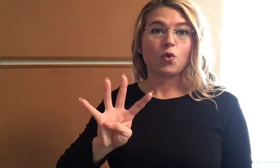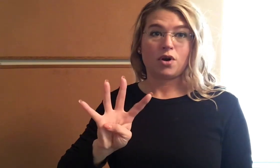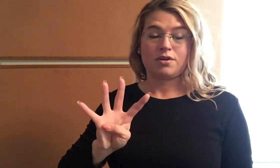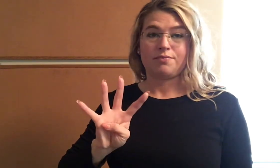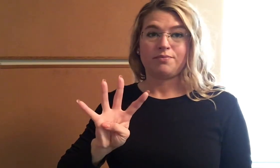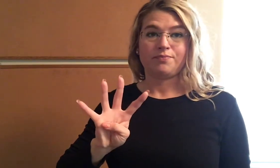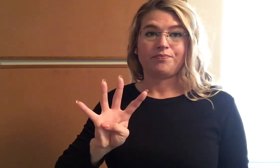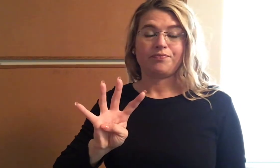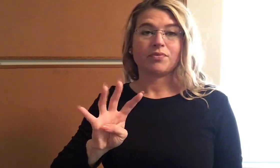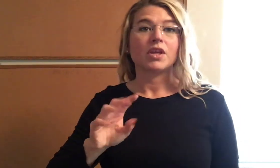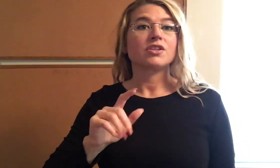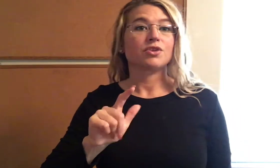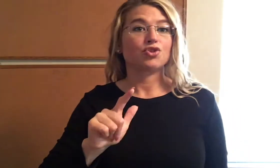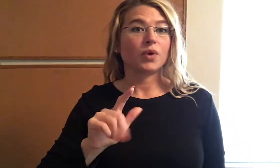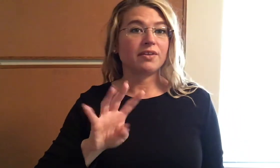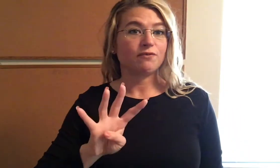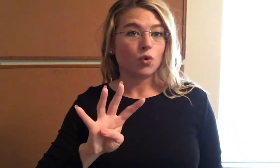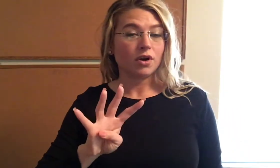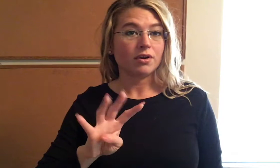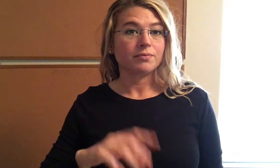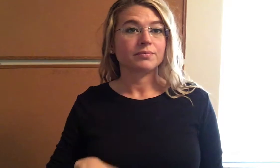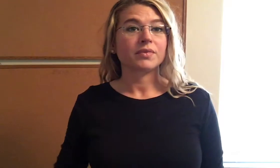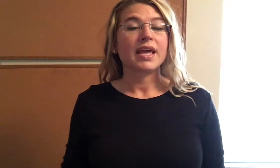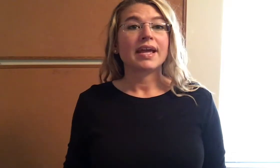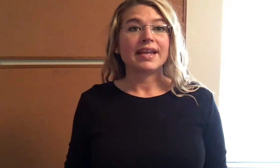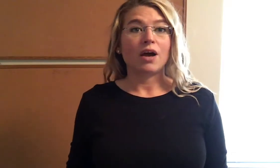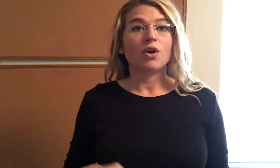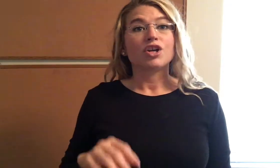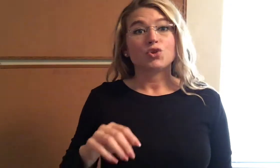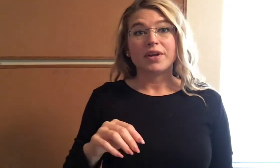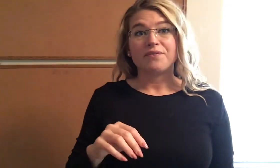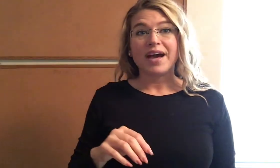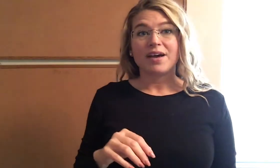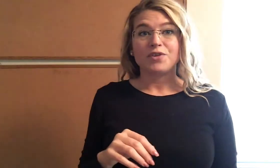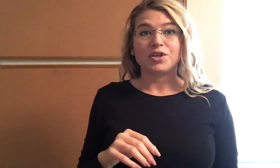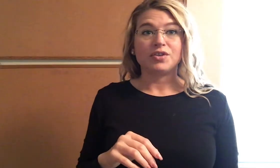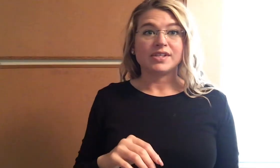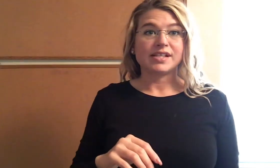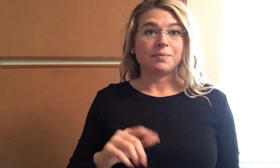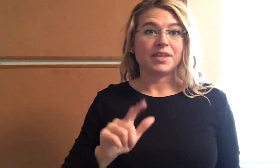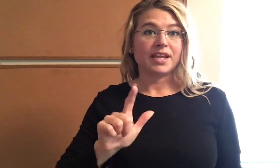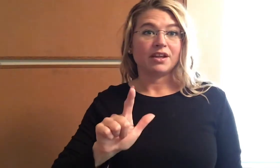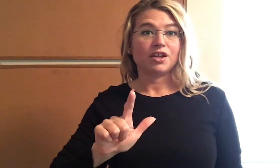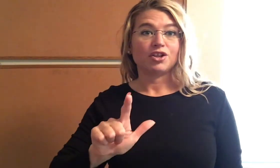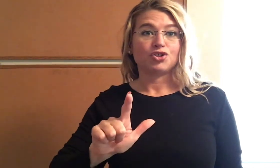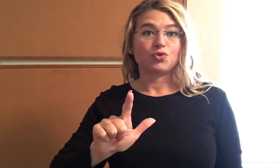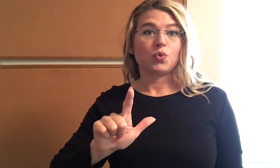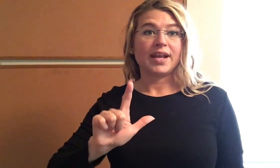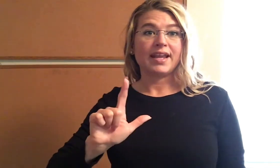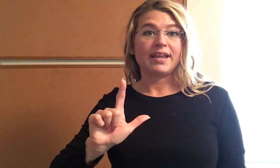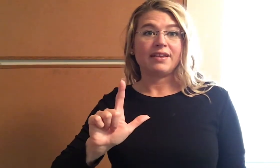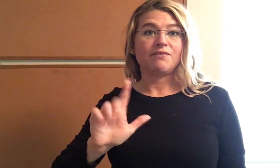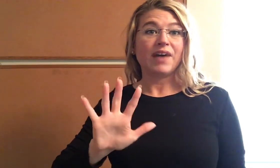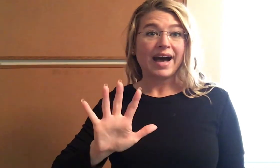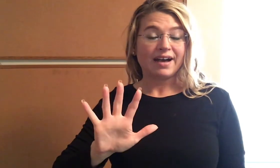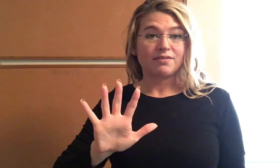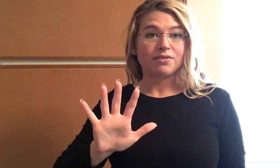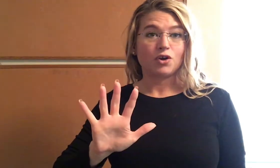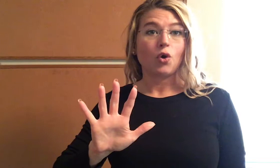24. So 24. Now, 25, you can do the same thing. 25,